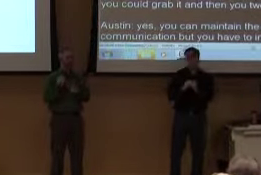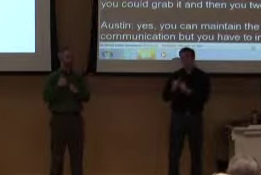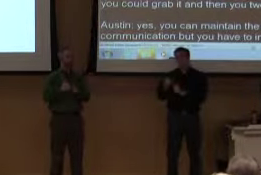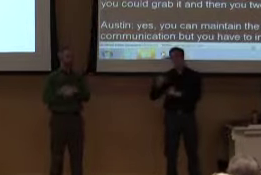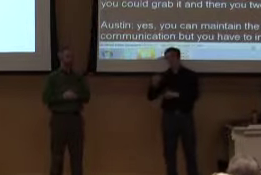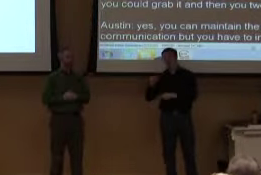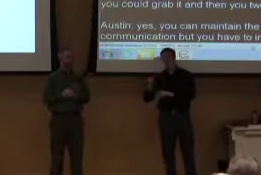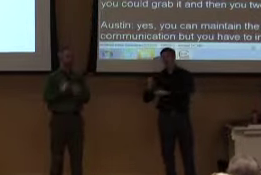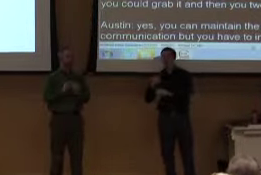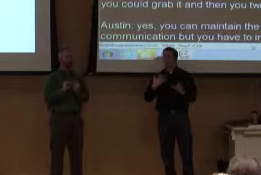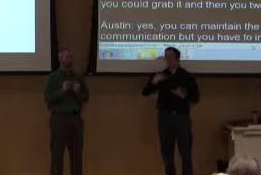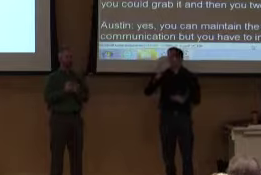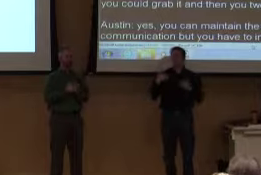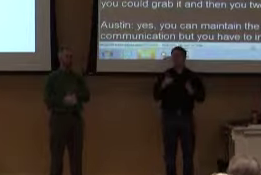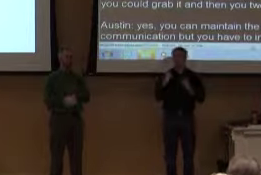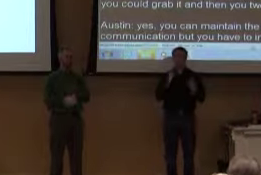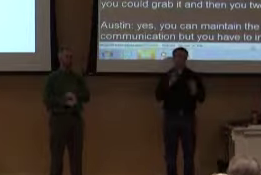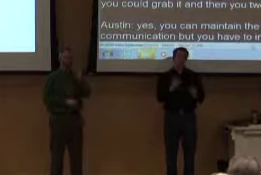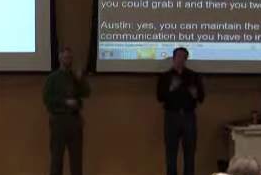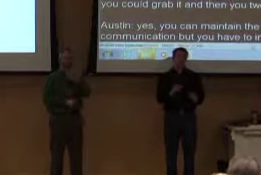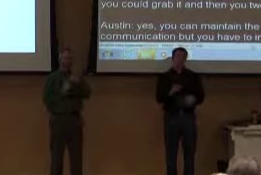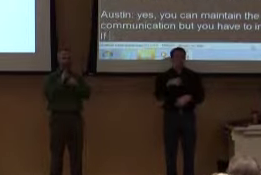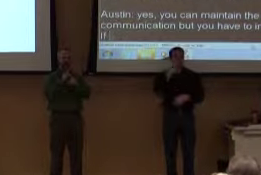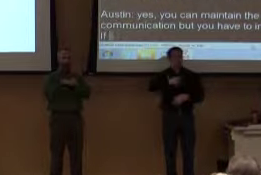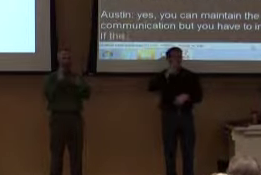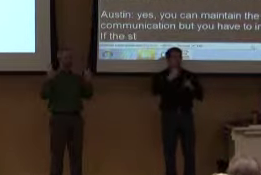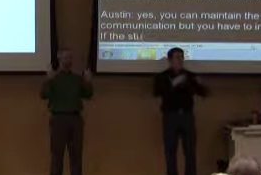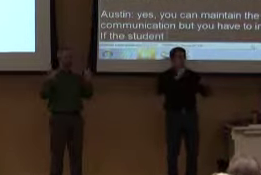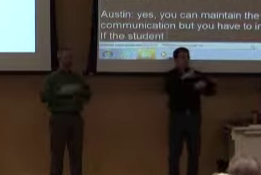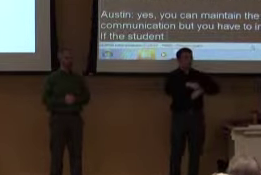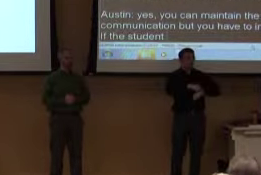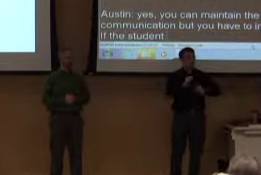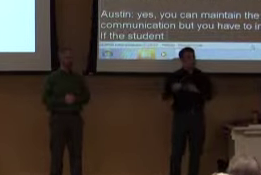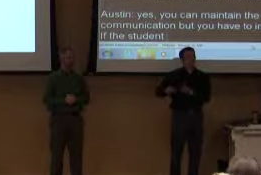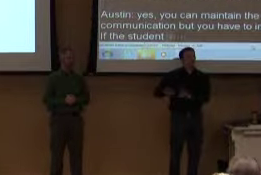found it to be the fastest way possible to get the feedback, because I'm seeing it in real time.